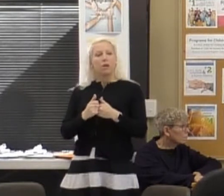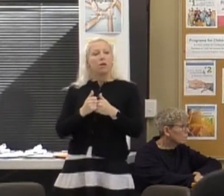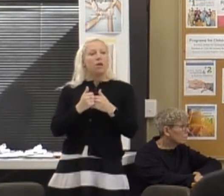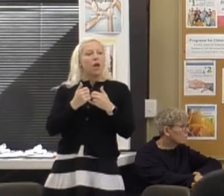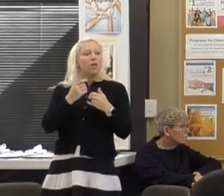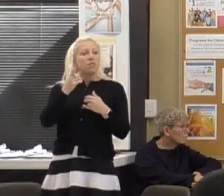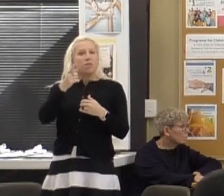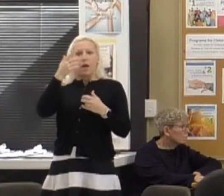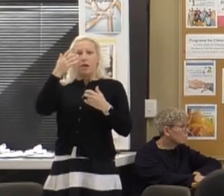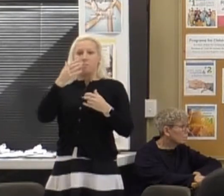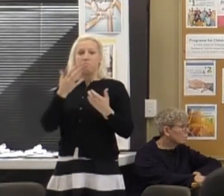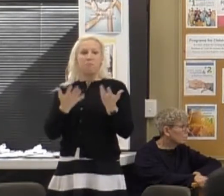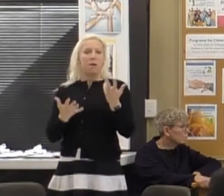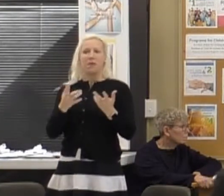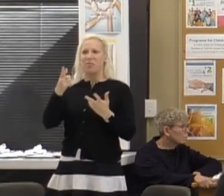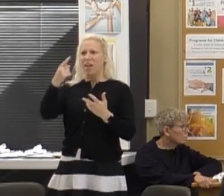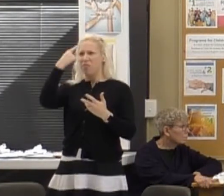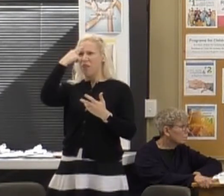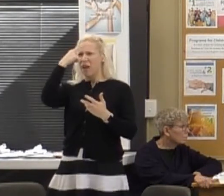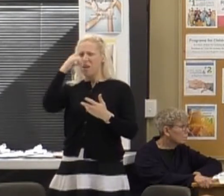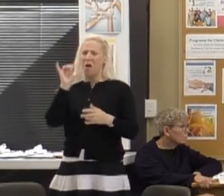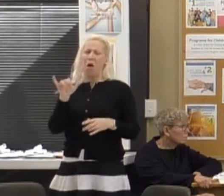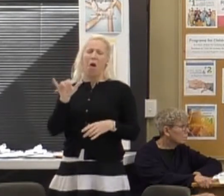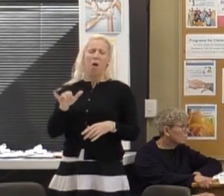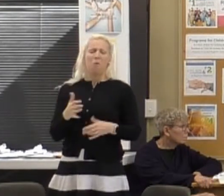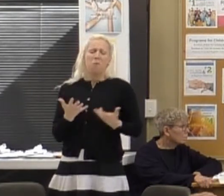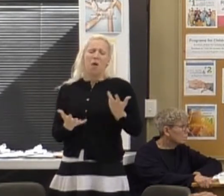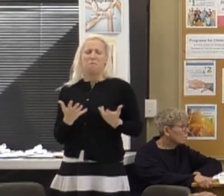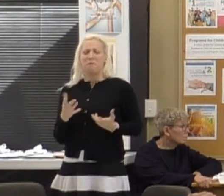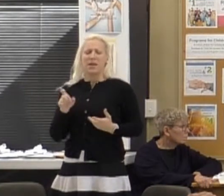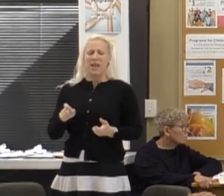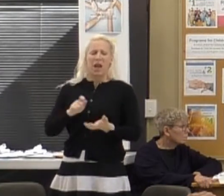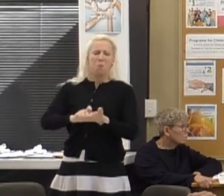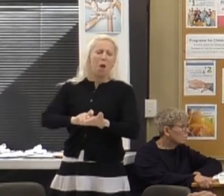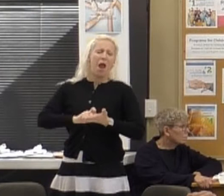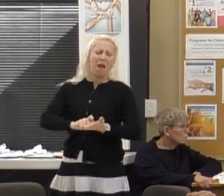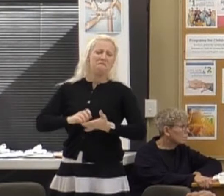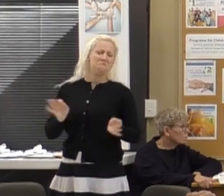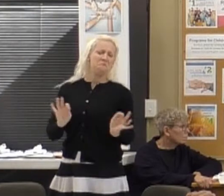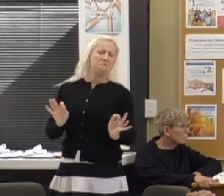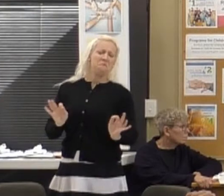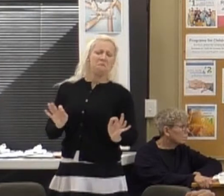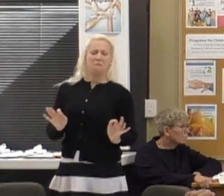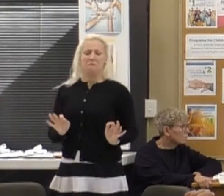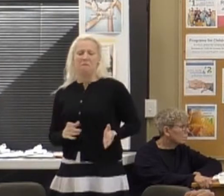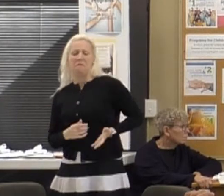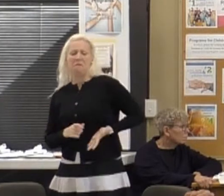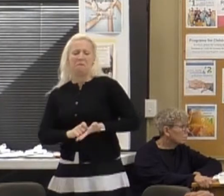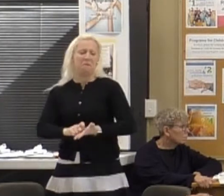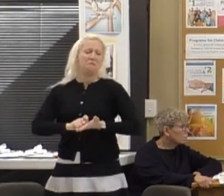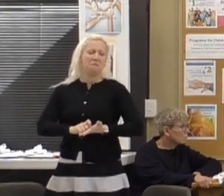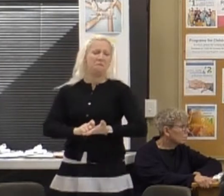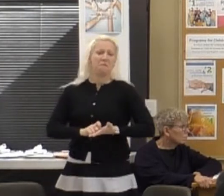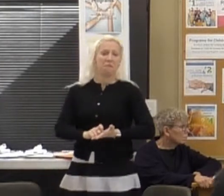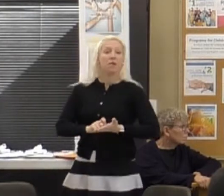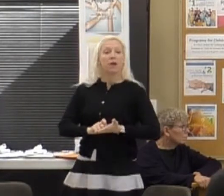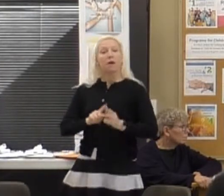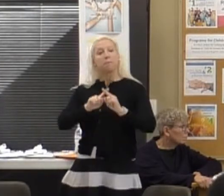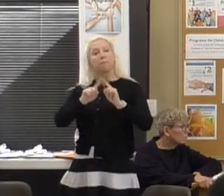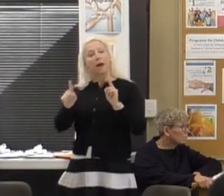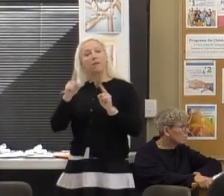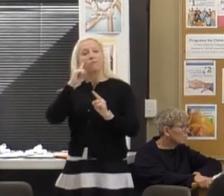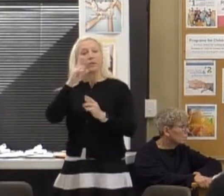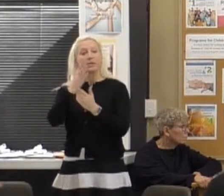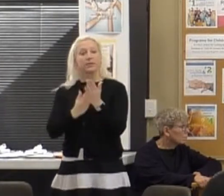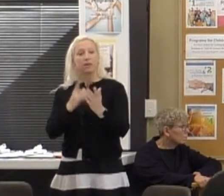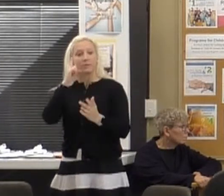with the concept of not having a clue where to begin, how to provide communication access. So then they think, well, okay, maybe it's simple.